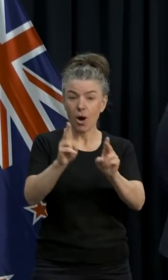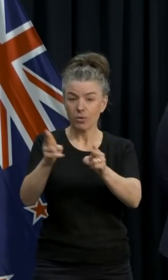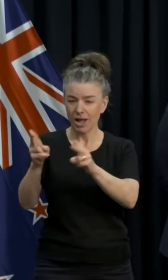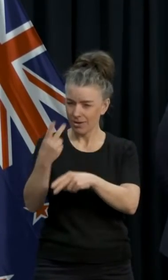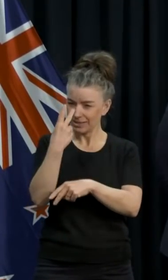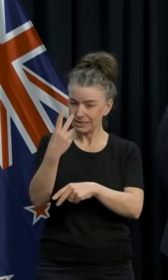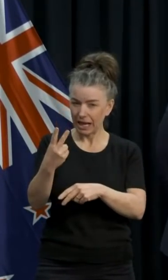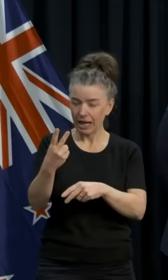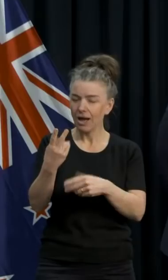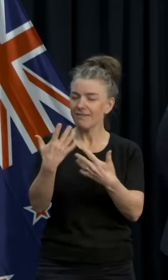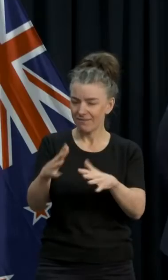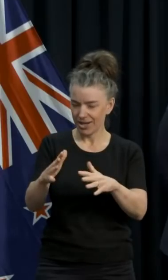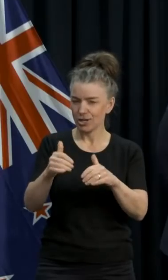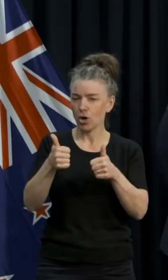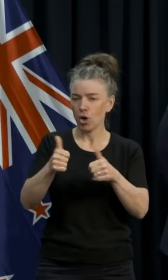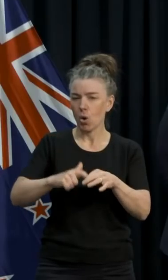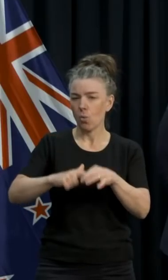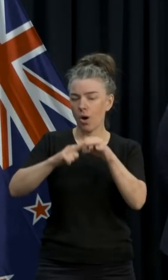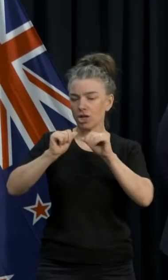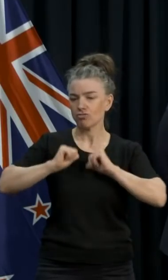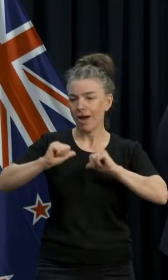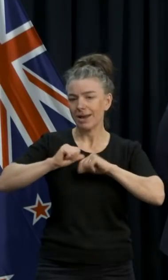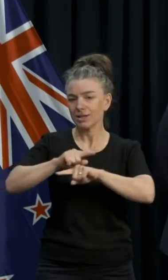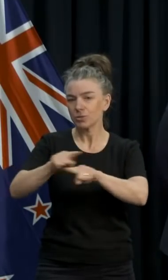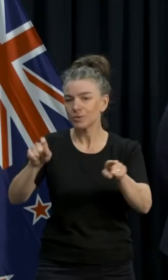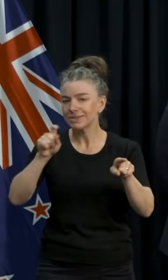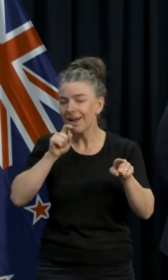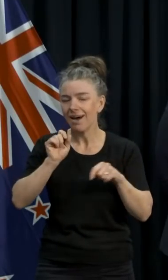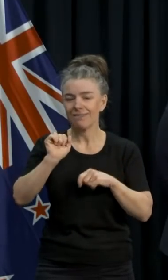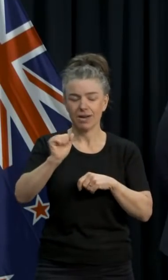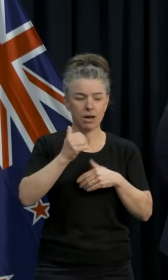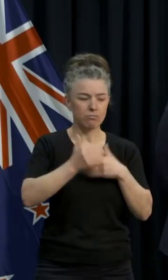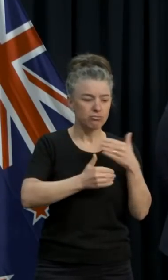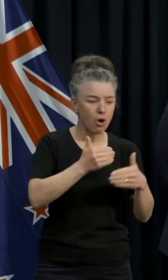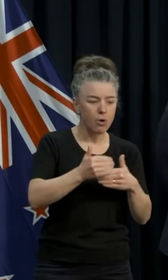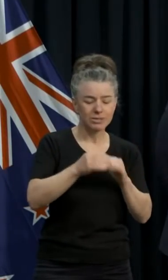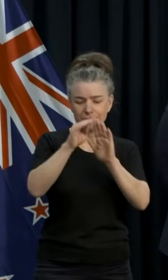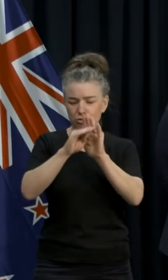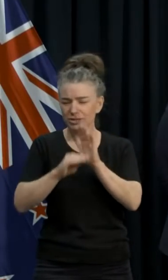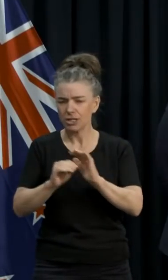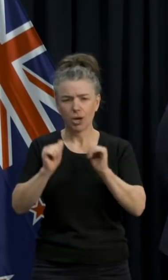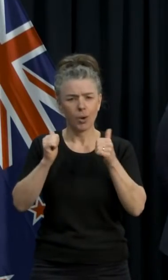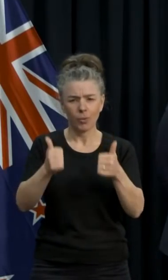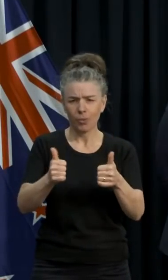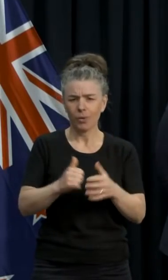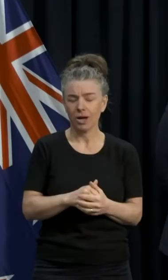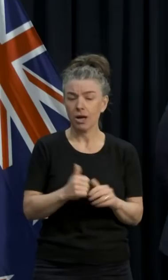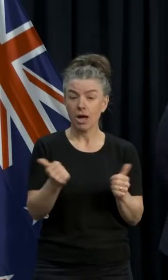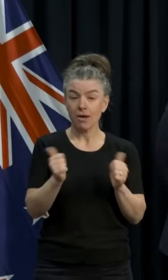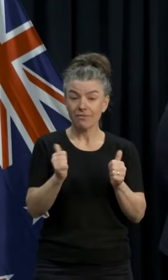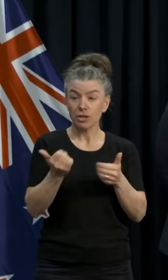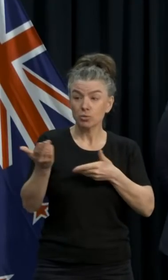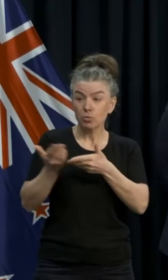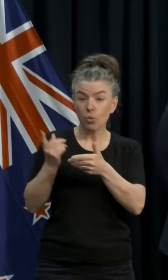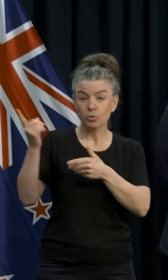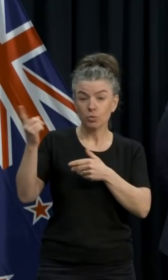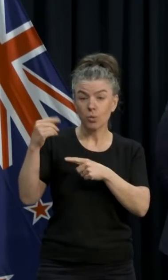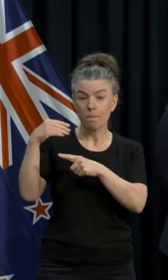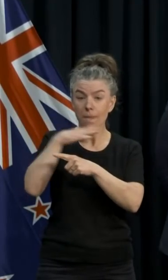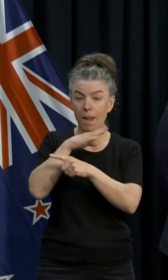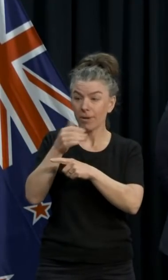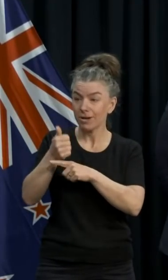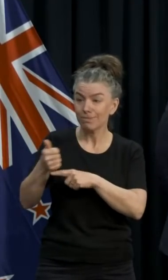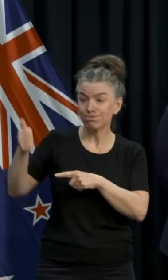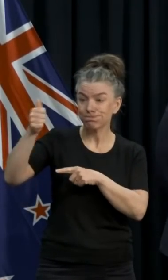the staff, the processes and procedures that are in place. I think very encouraging there. I haven't spoken with my Victorian counterpart, but